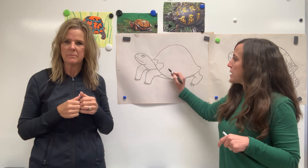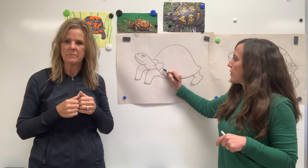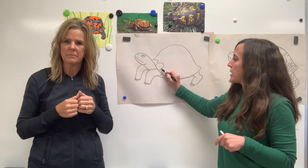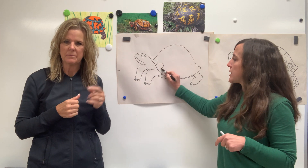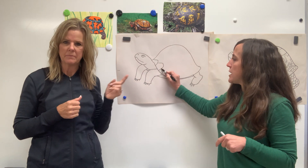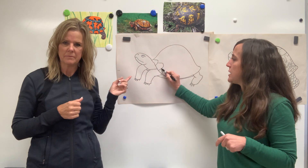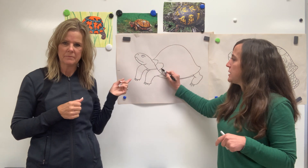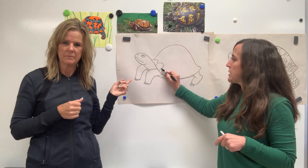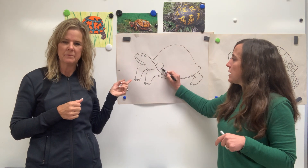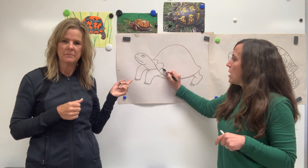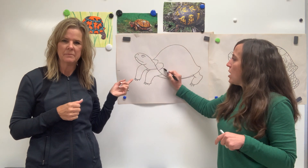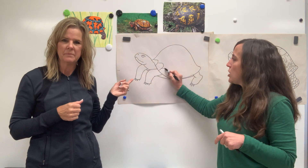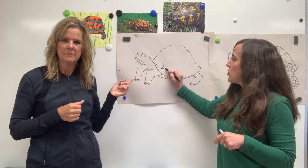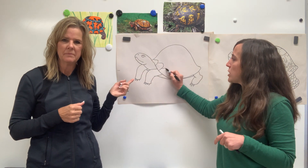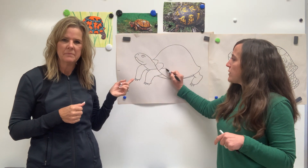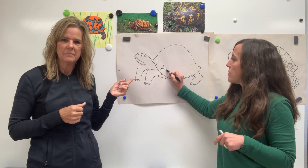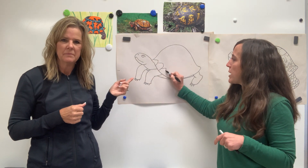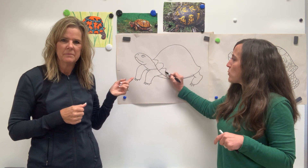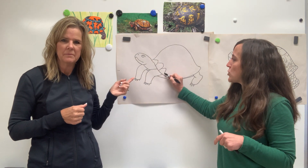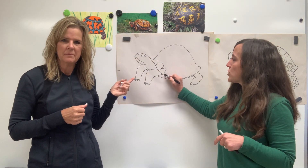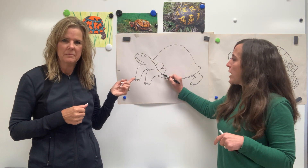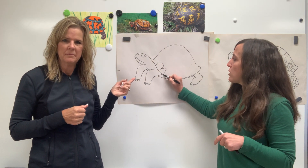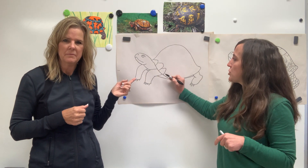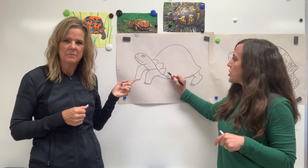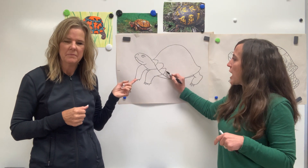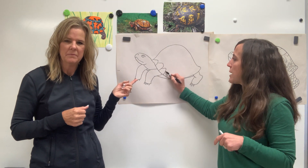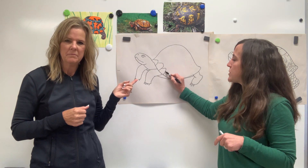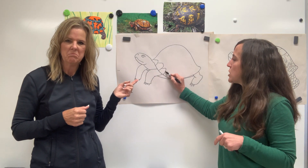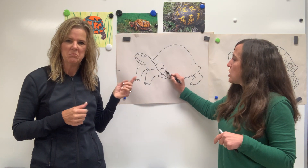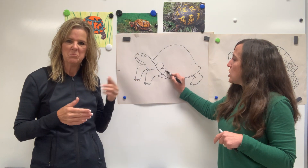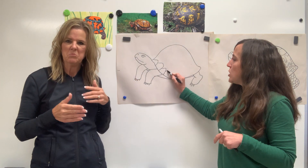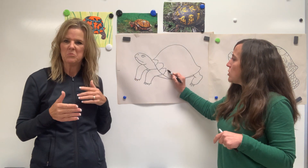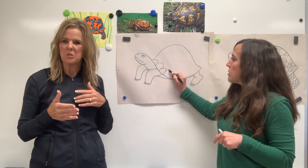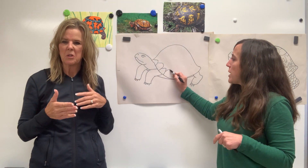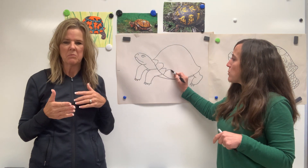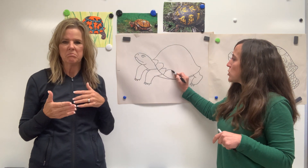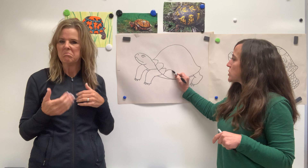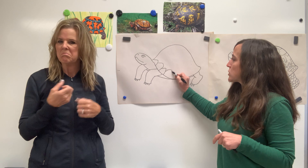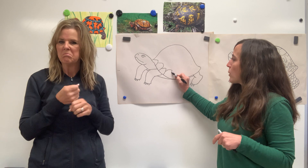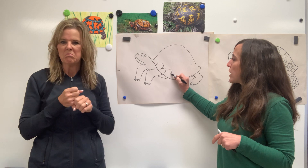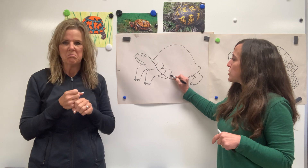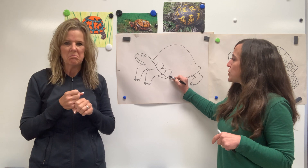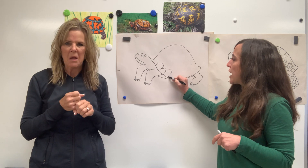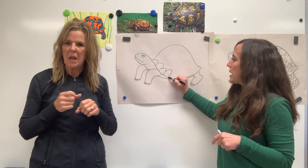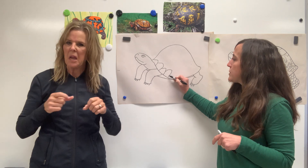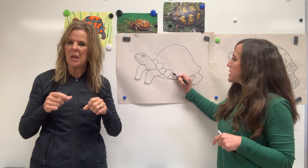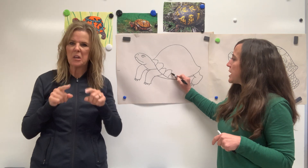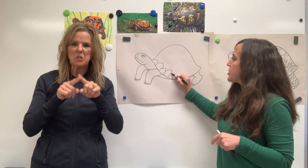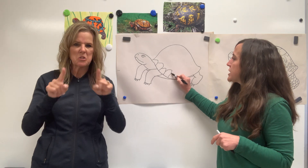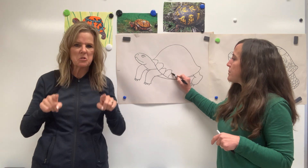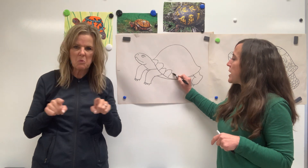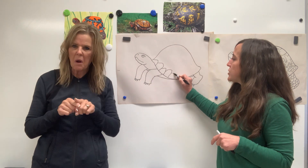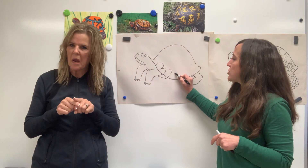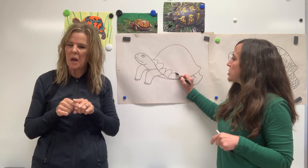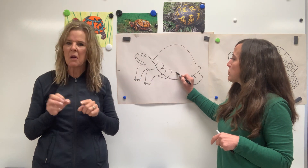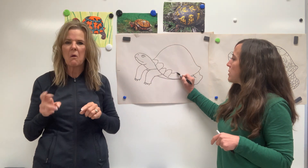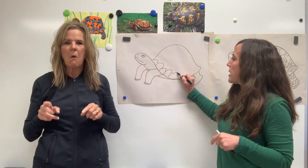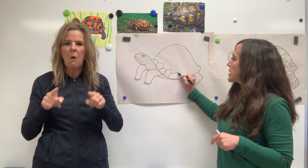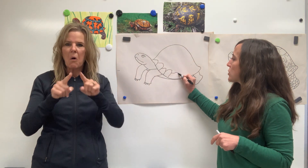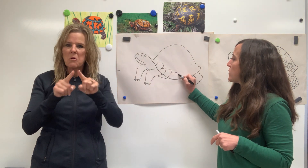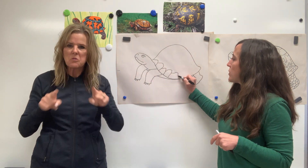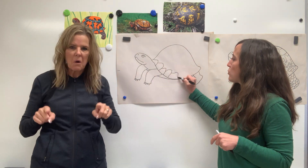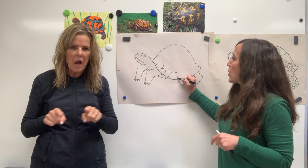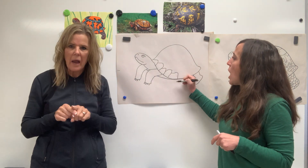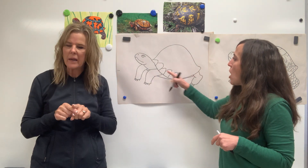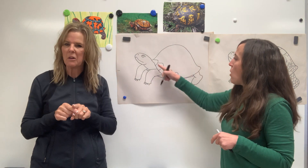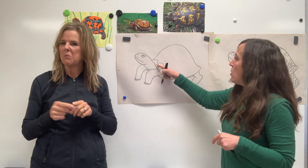and back down like this. You can even make more triangle shaped. You can make more square shaped. It just depends. You just want to